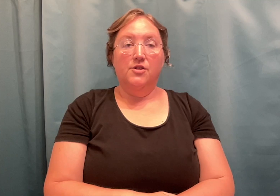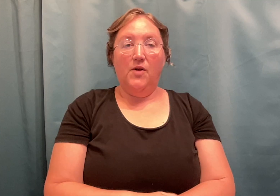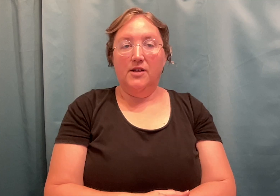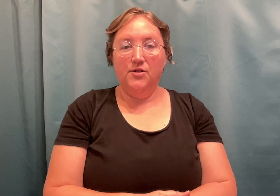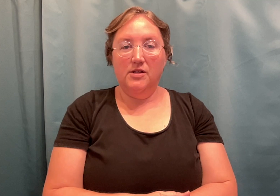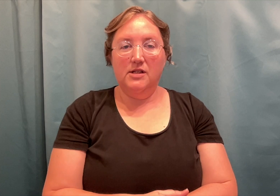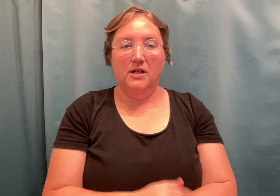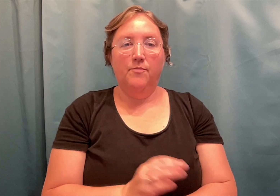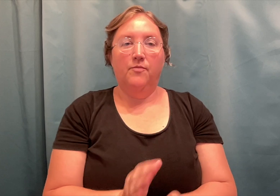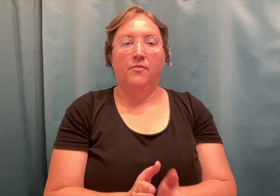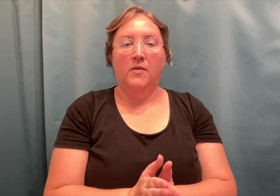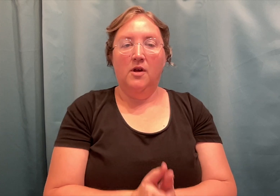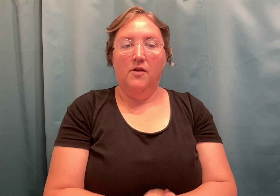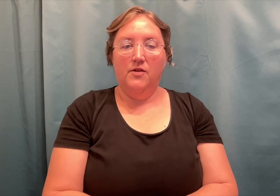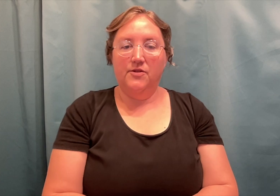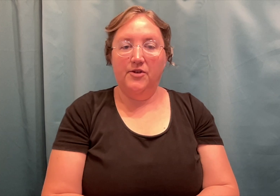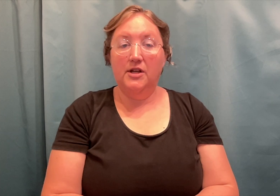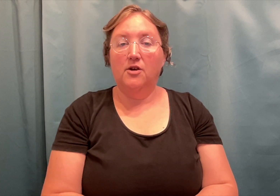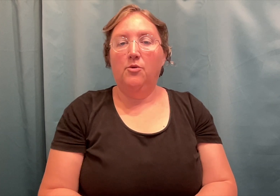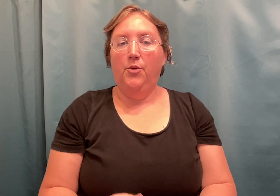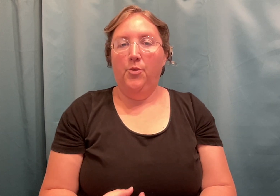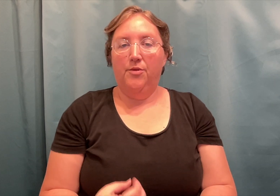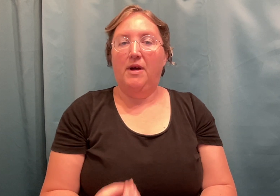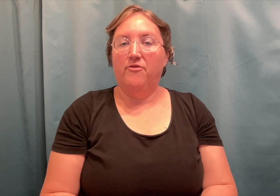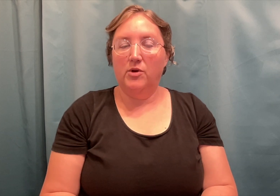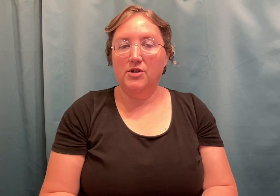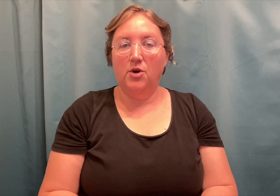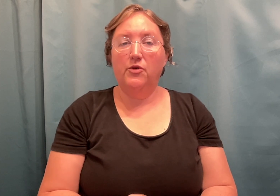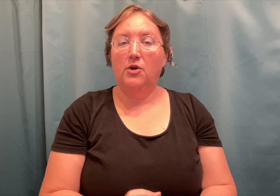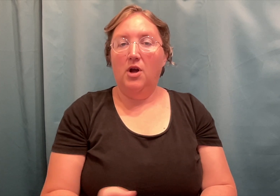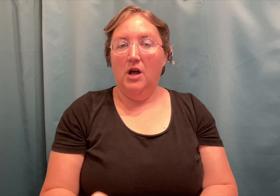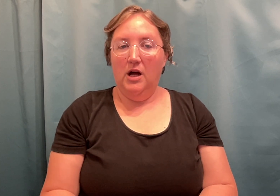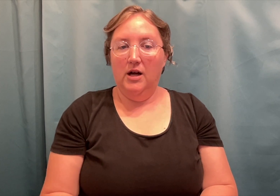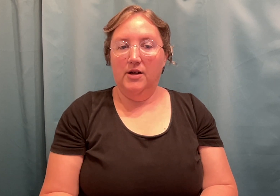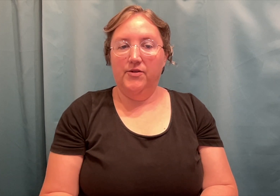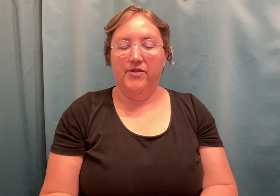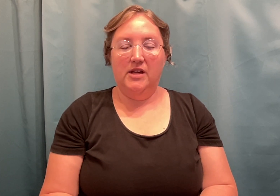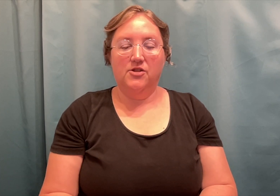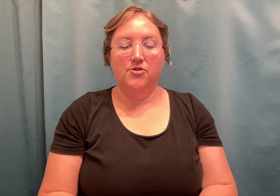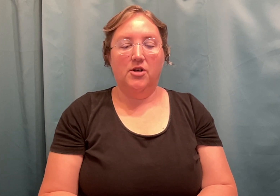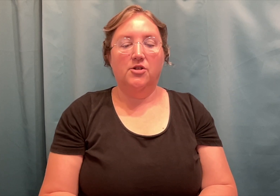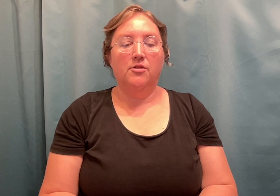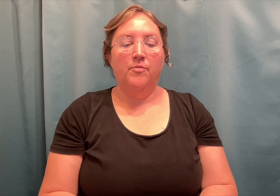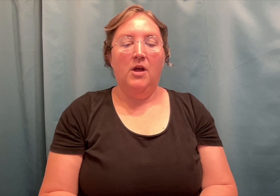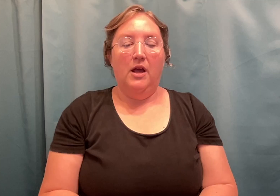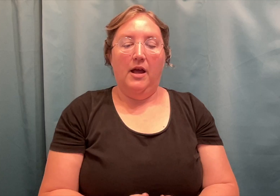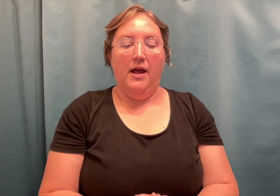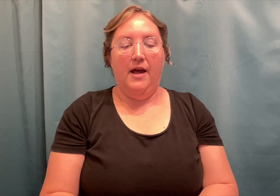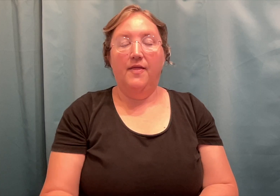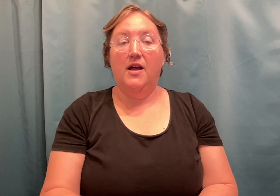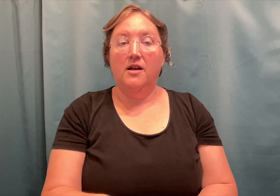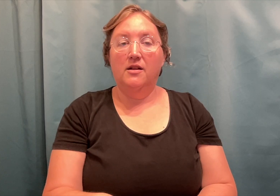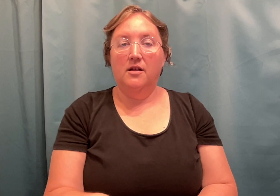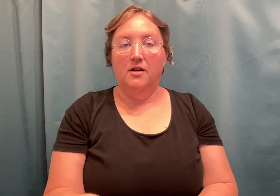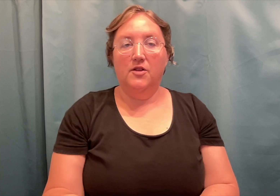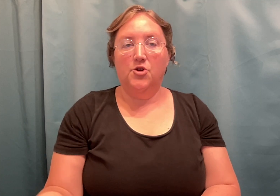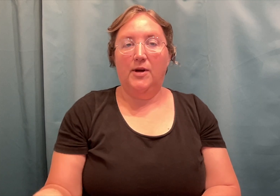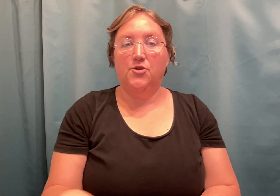So as you can see, there's a video with my voiceover of the instructor, and then the transcript